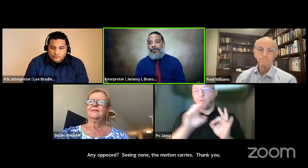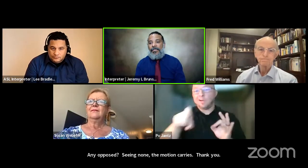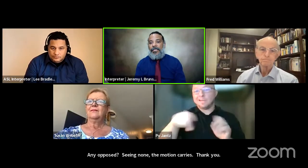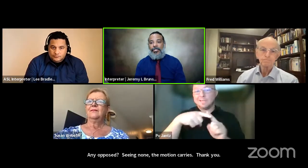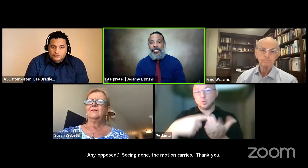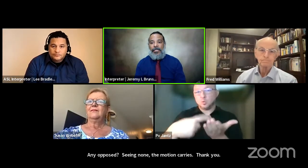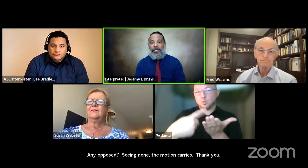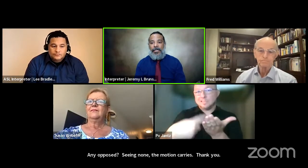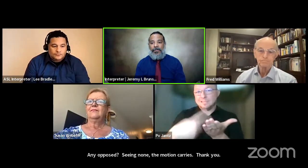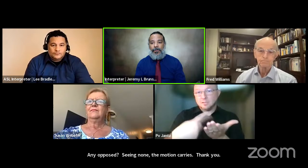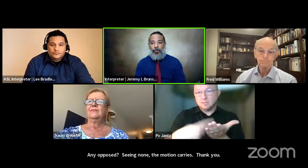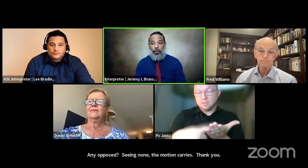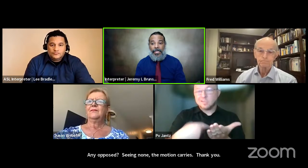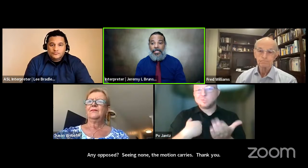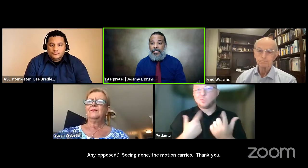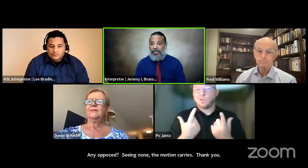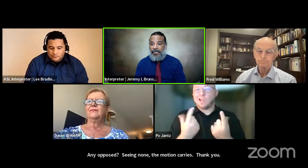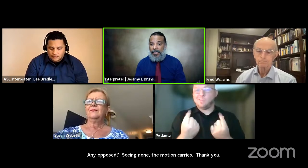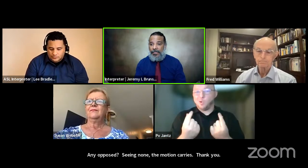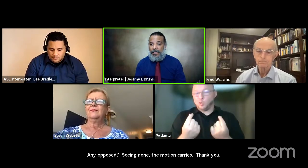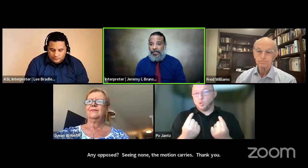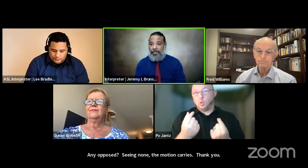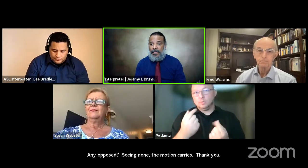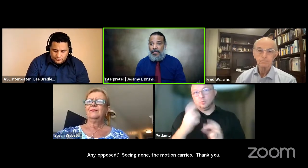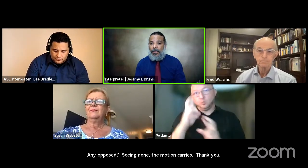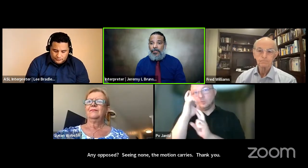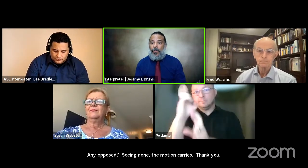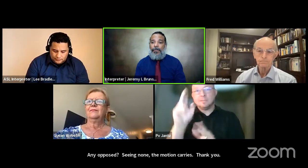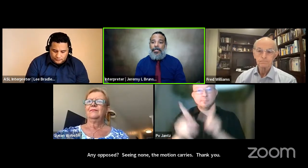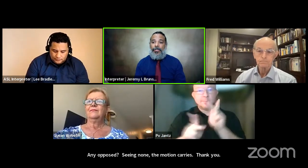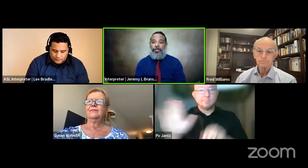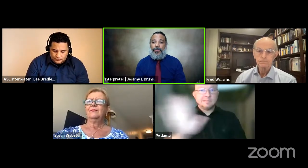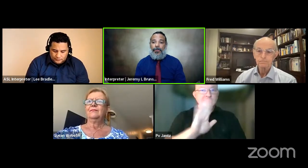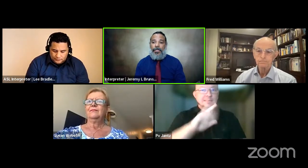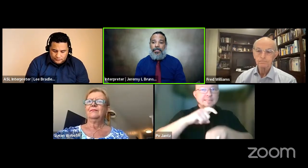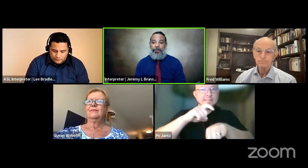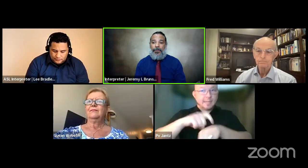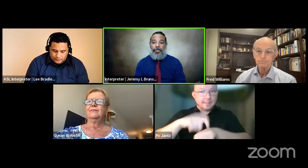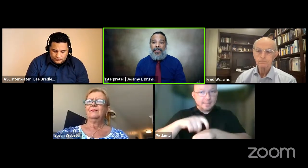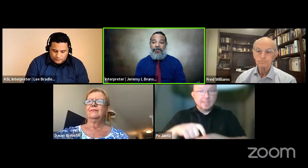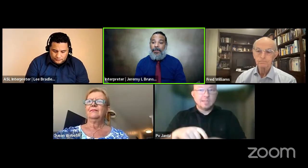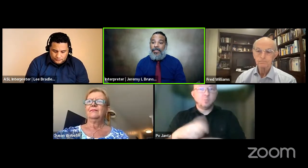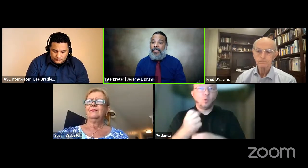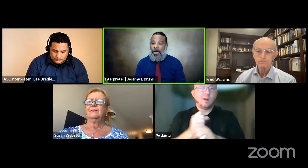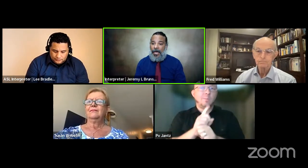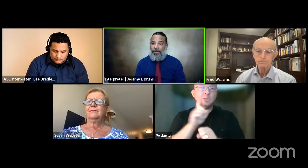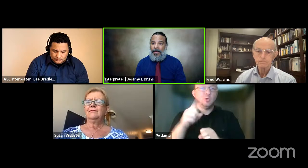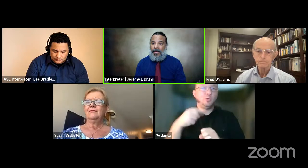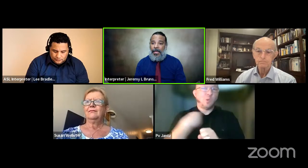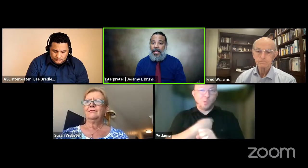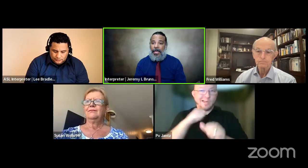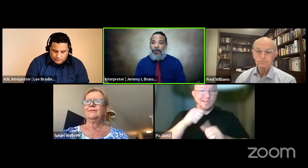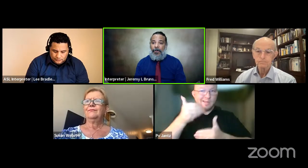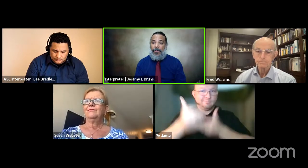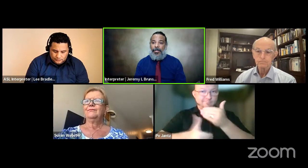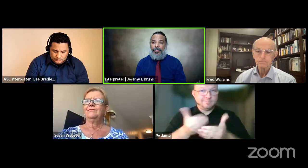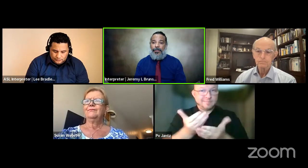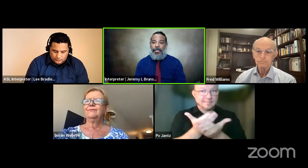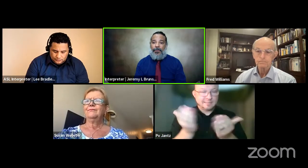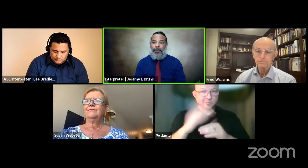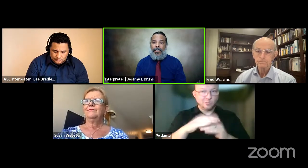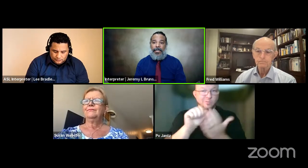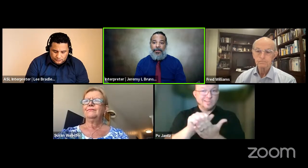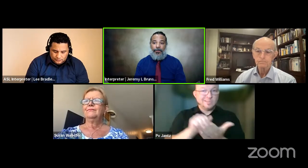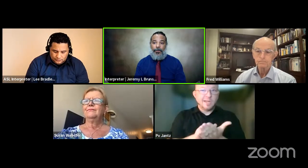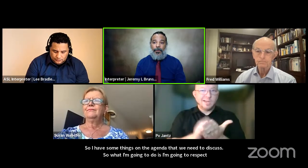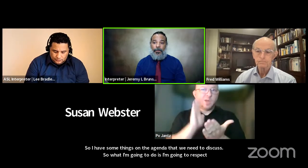So I have some things on the agenda that we need to discuss. So what I'm going to do is I'm going to respect everybody's time, and I want to make sure